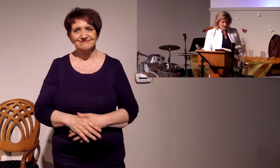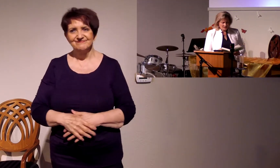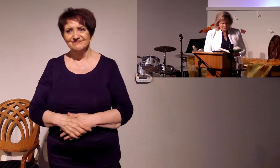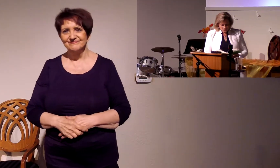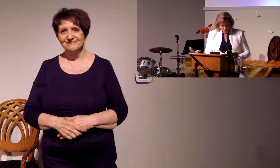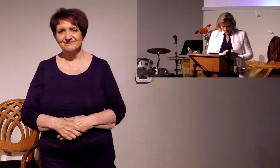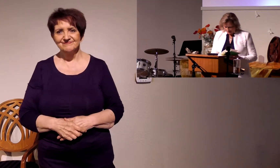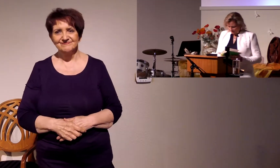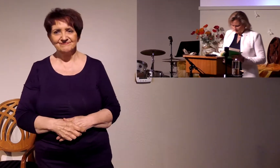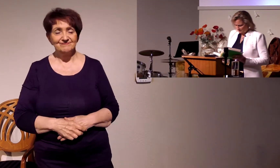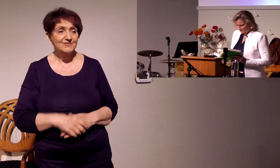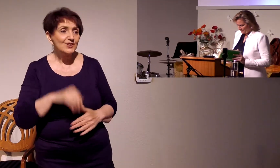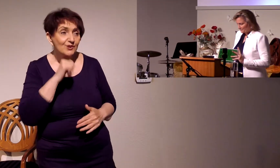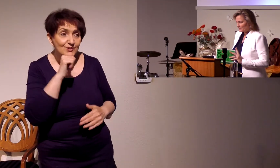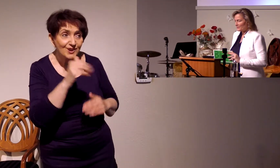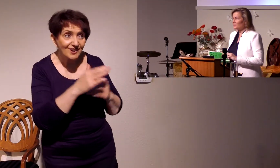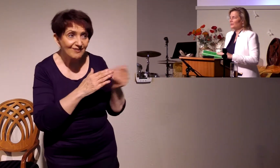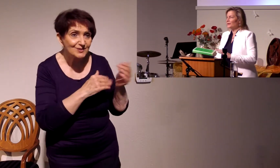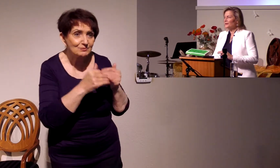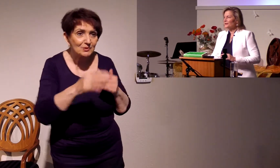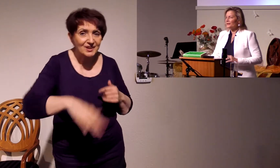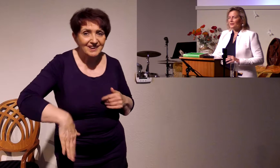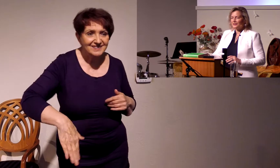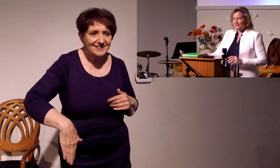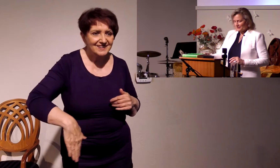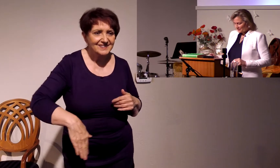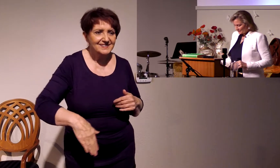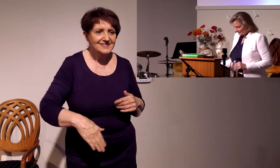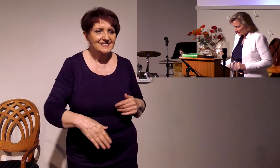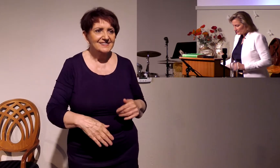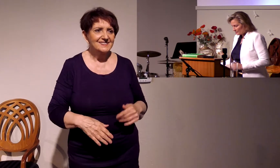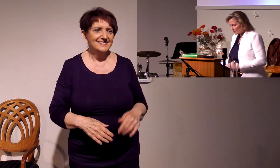Are you uncomfortable yet? It's our duty.